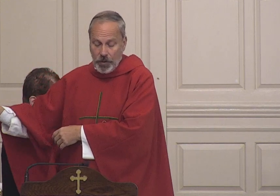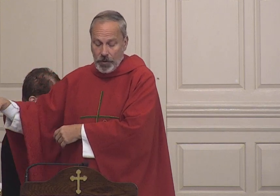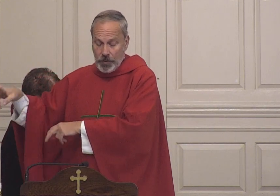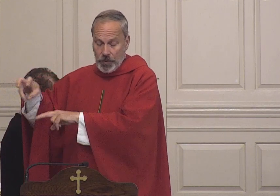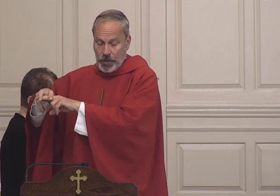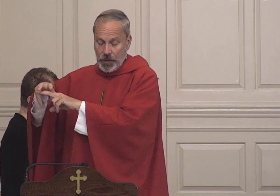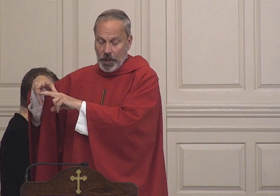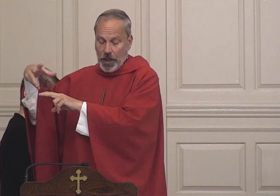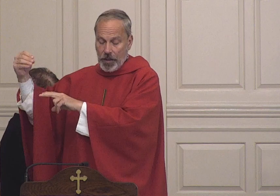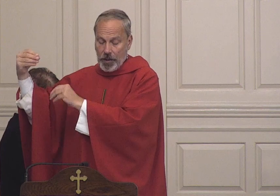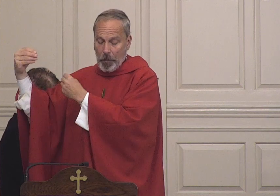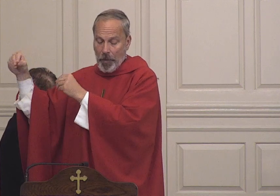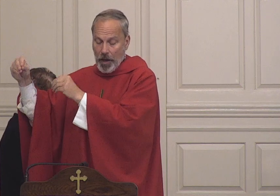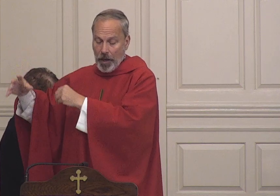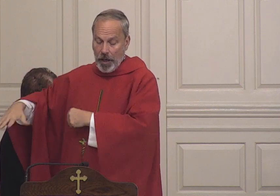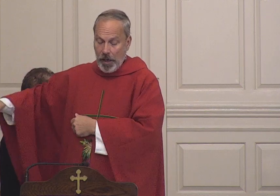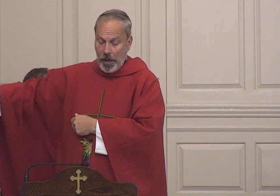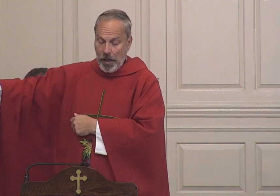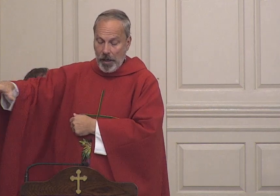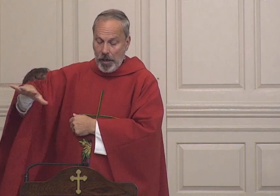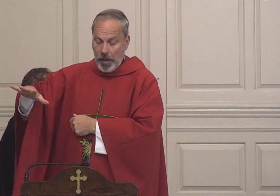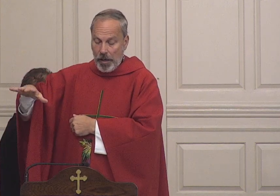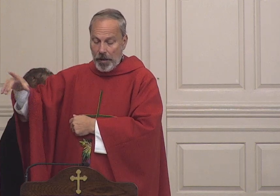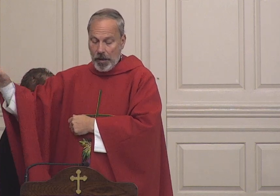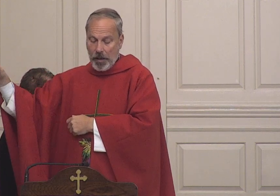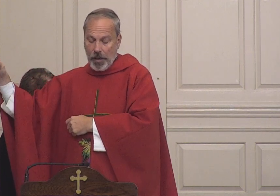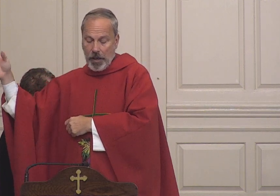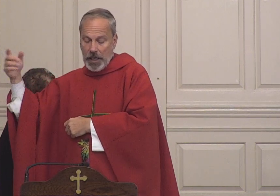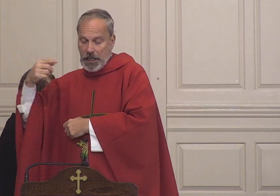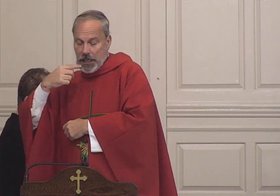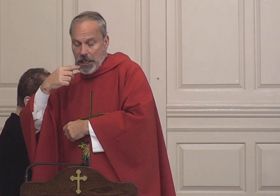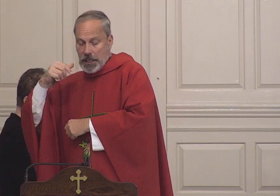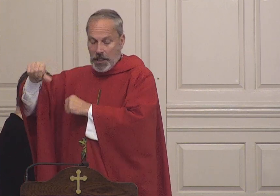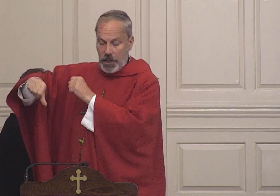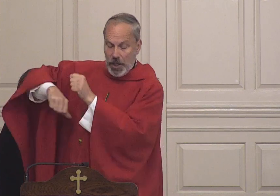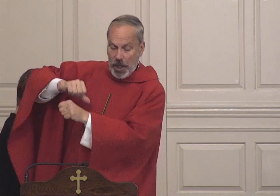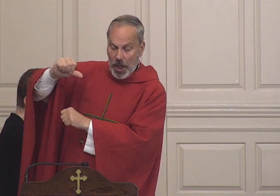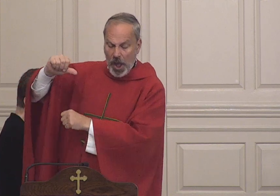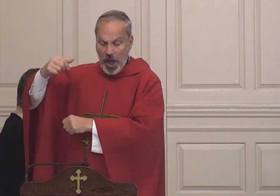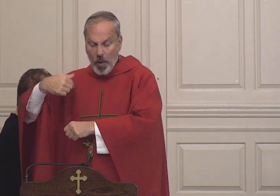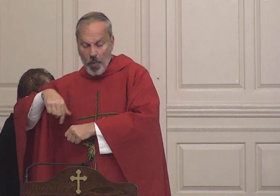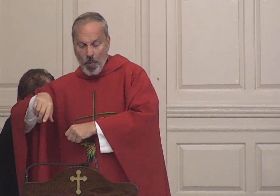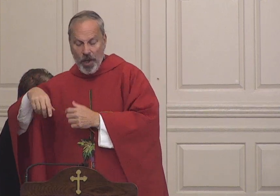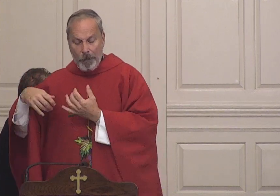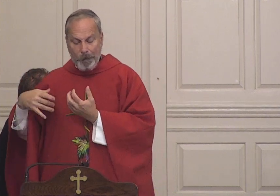They are like children who sit in the marketplace and call to one another.